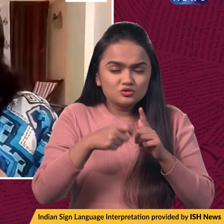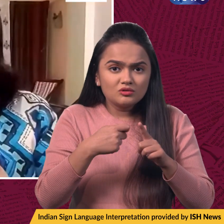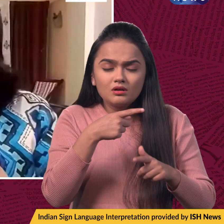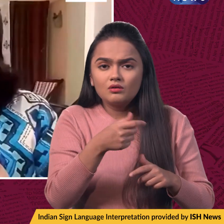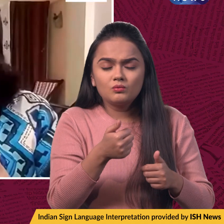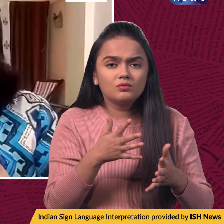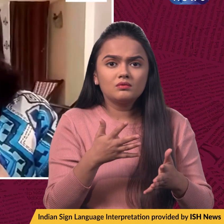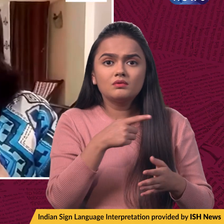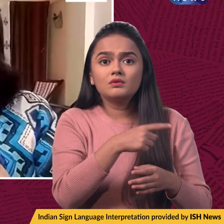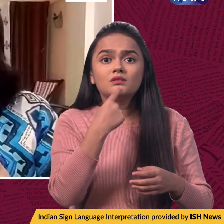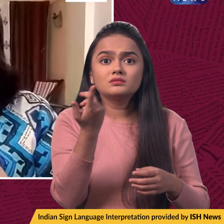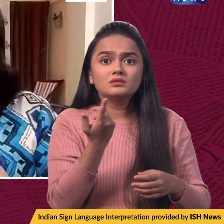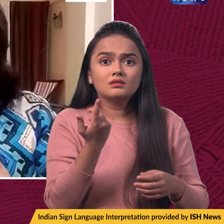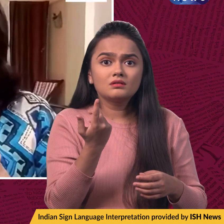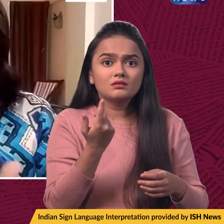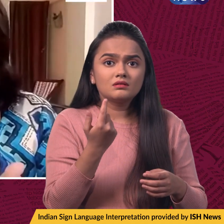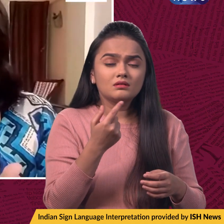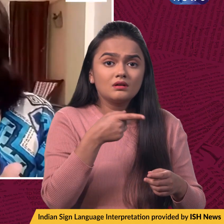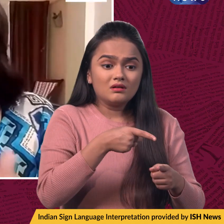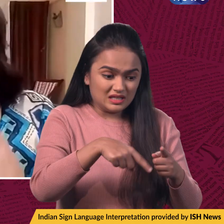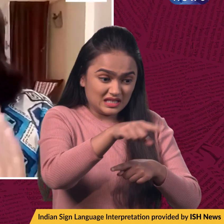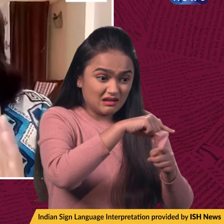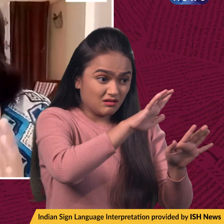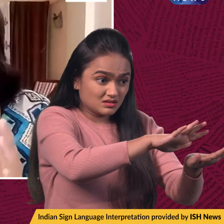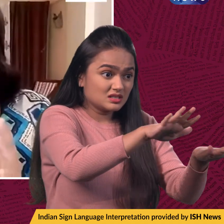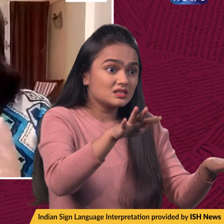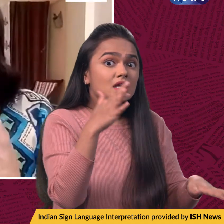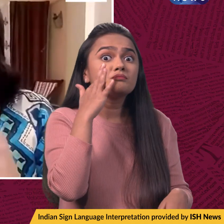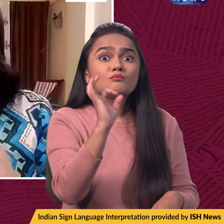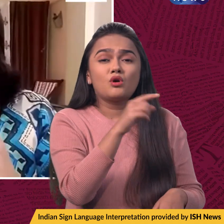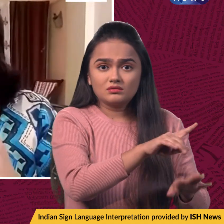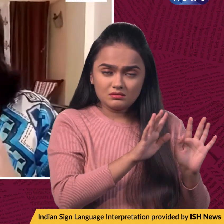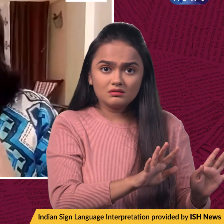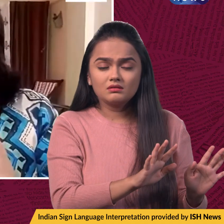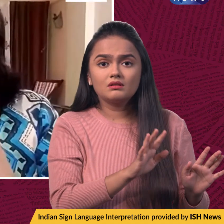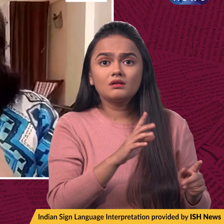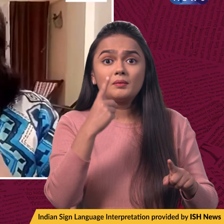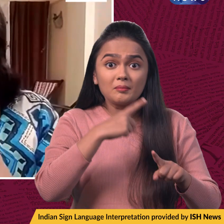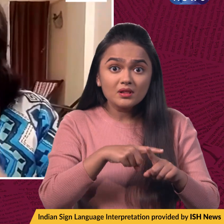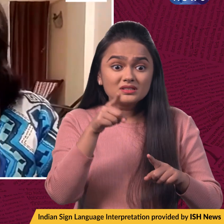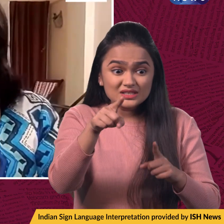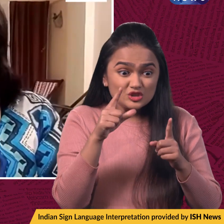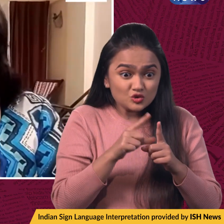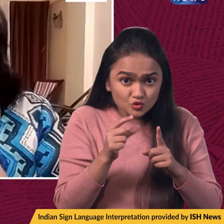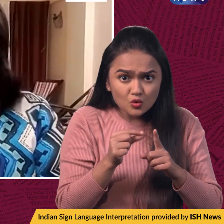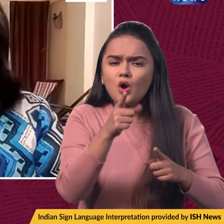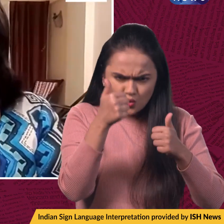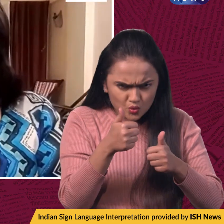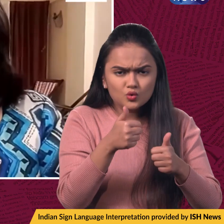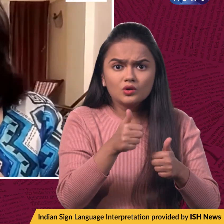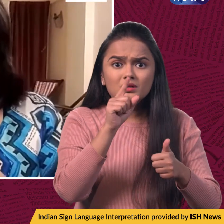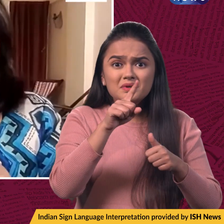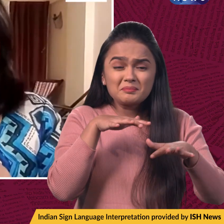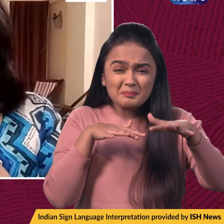because they say that railway projects are important and that it must be executed,